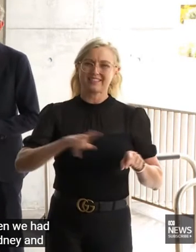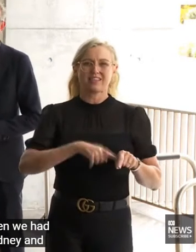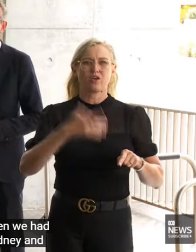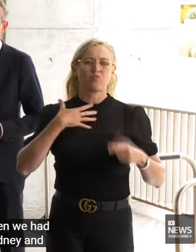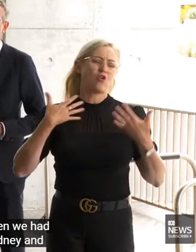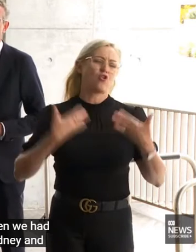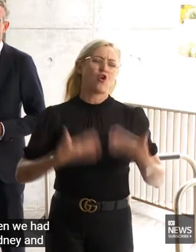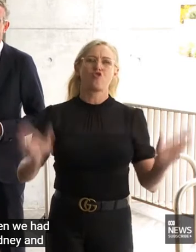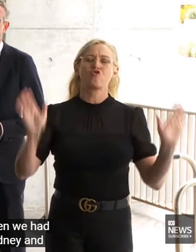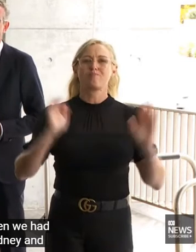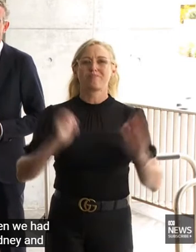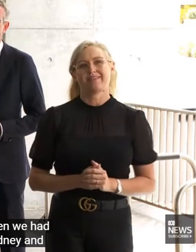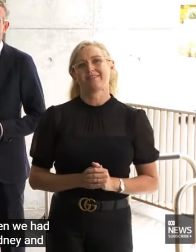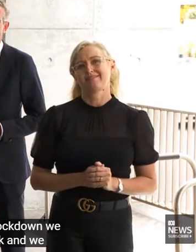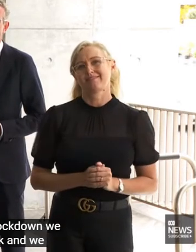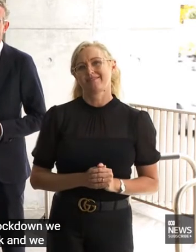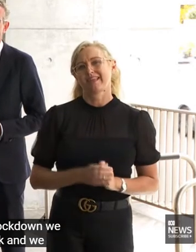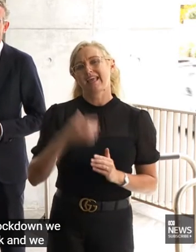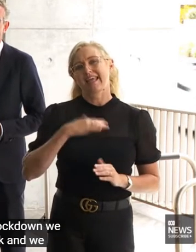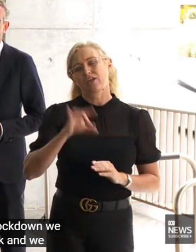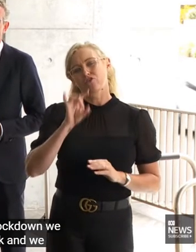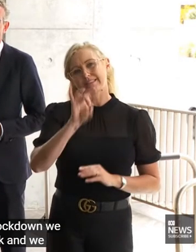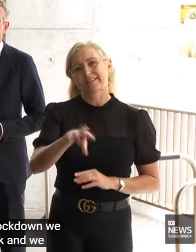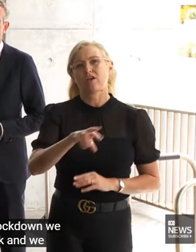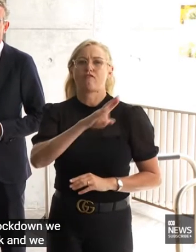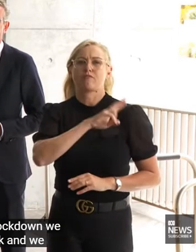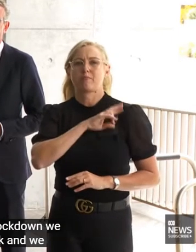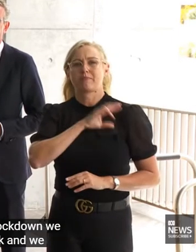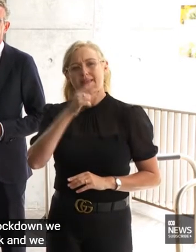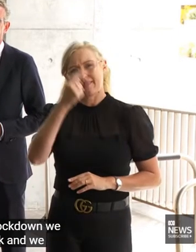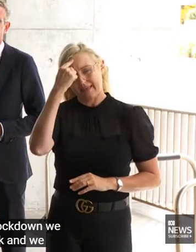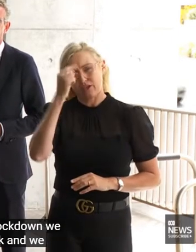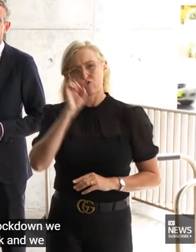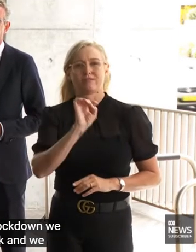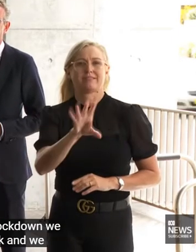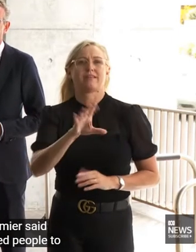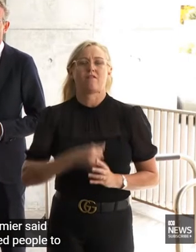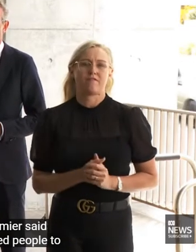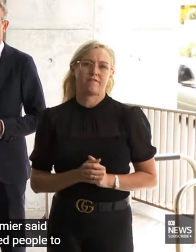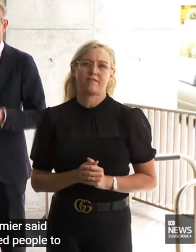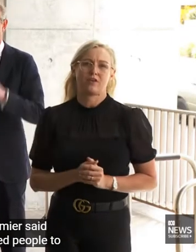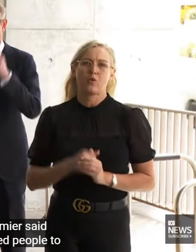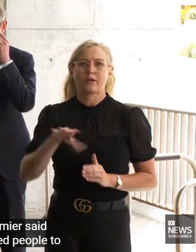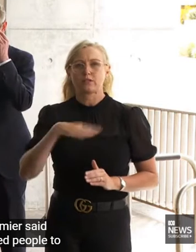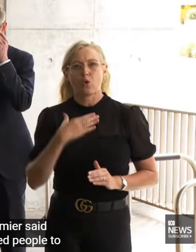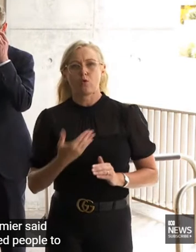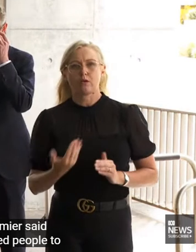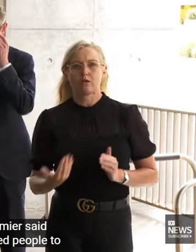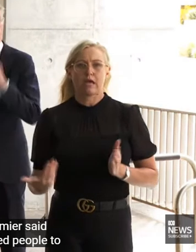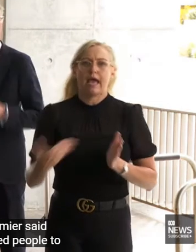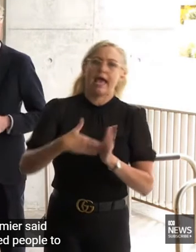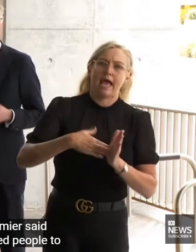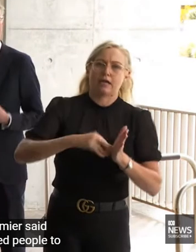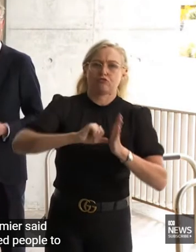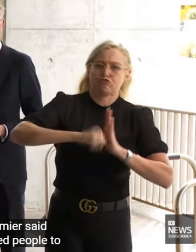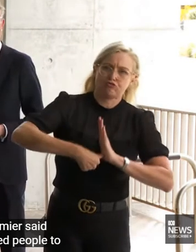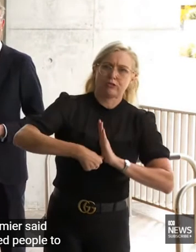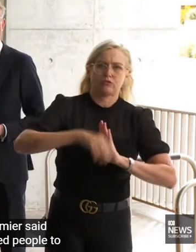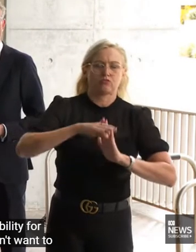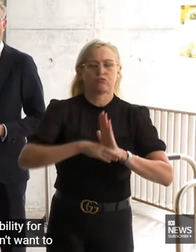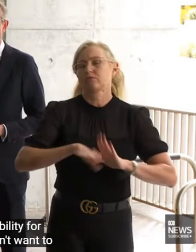said many times now, we need people to take some responsibility themselves, but we don't want to impose unnecessary